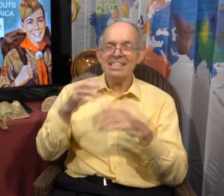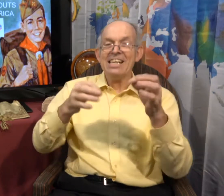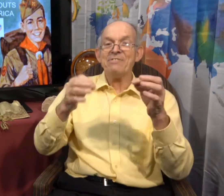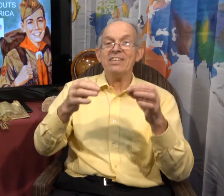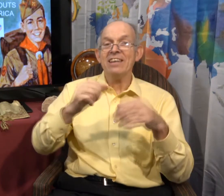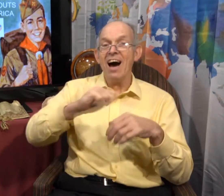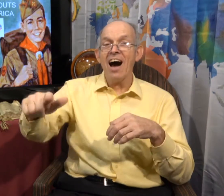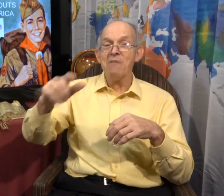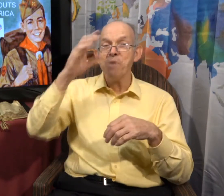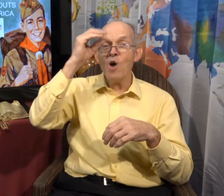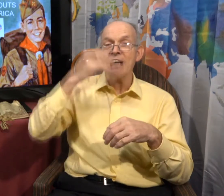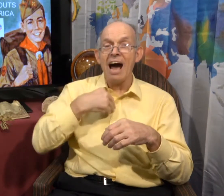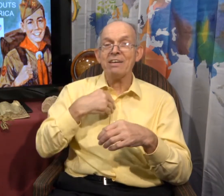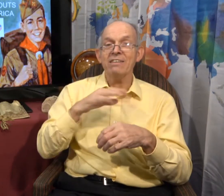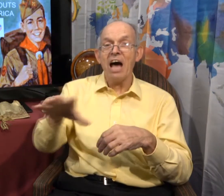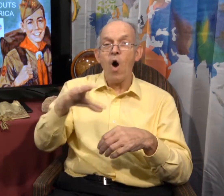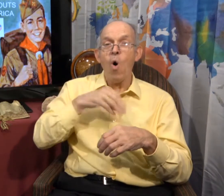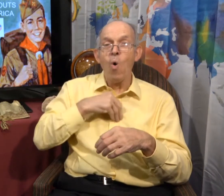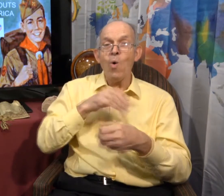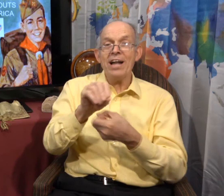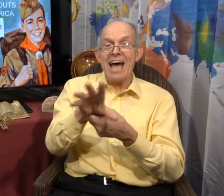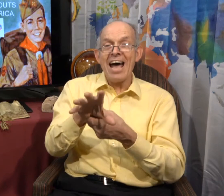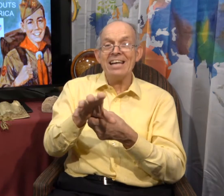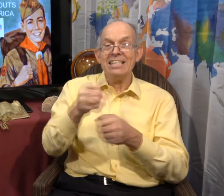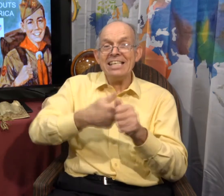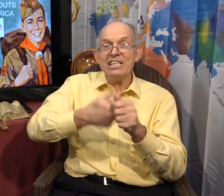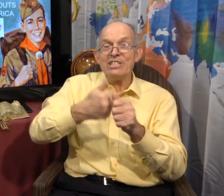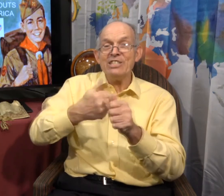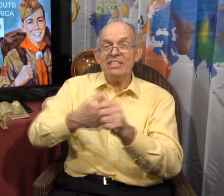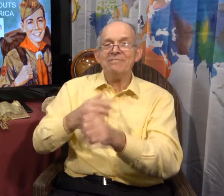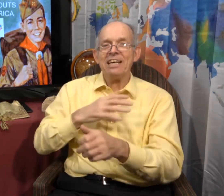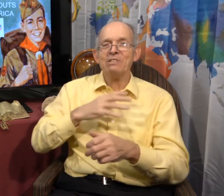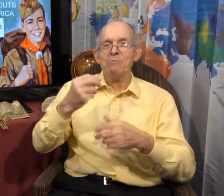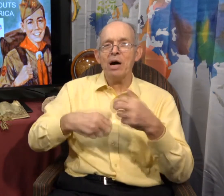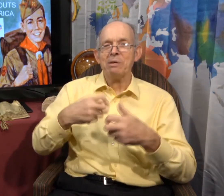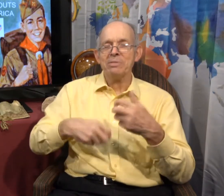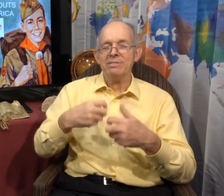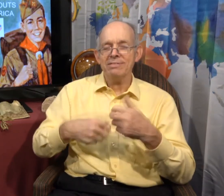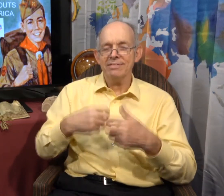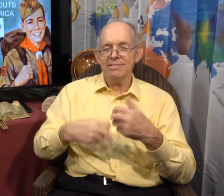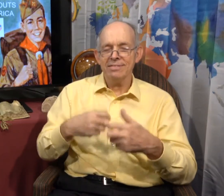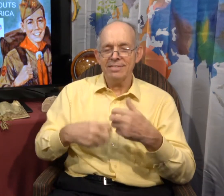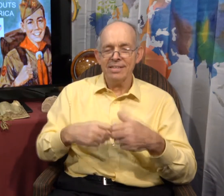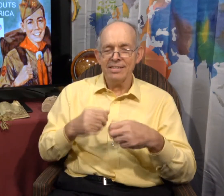If our boy have the whole night is no problem.